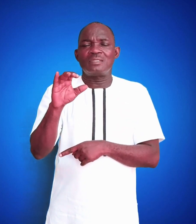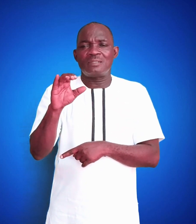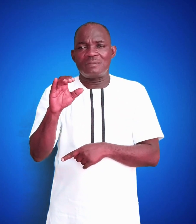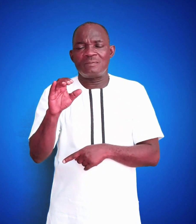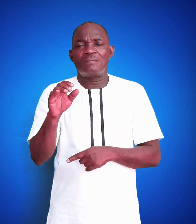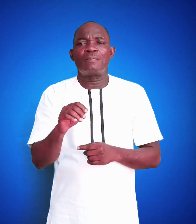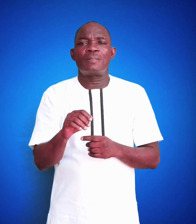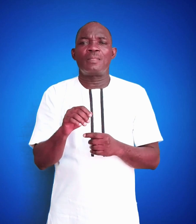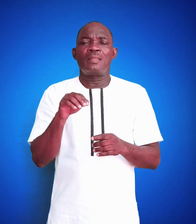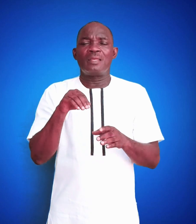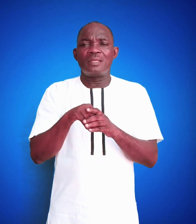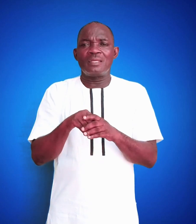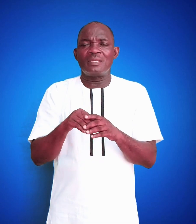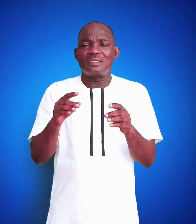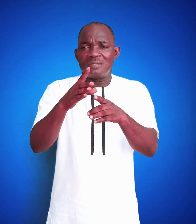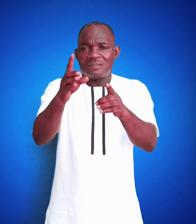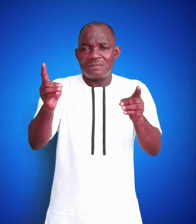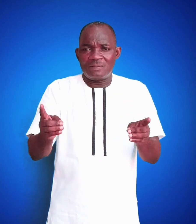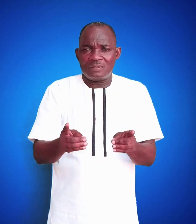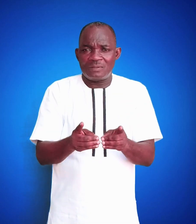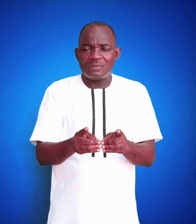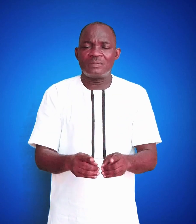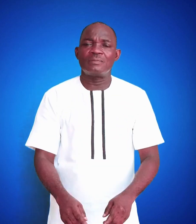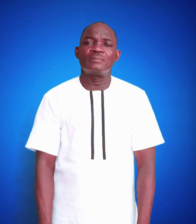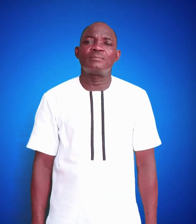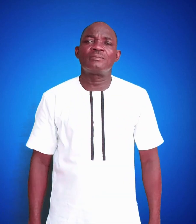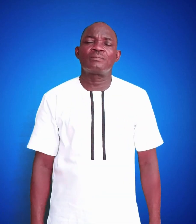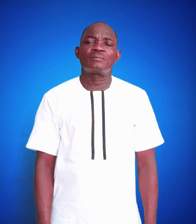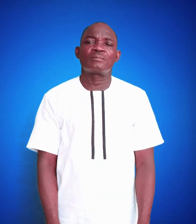DLIC in the district.